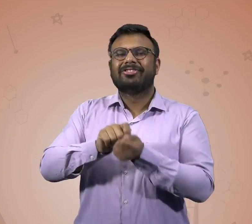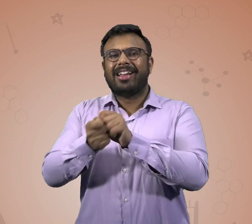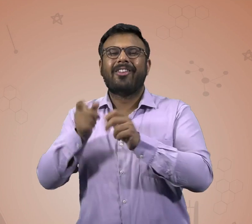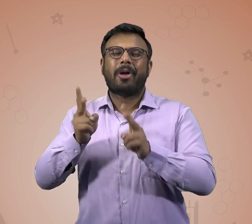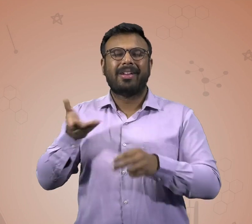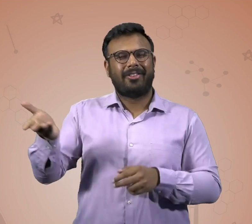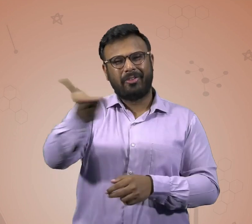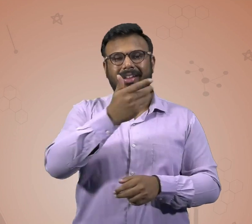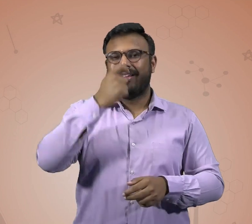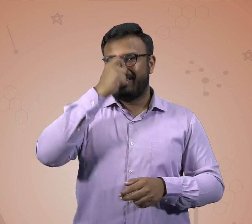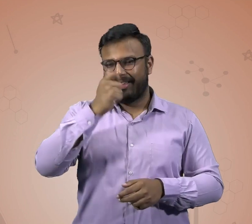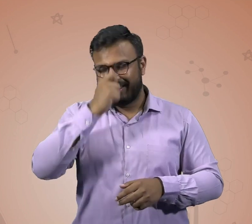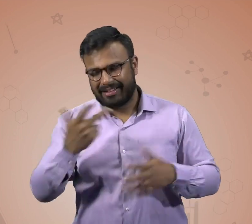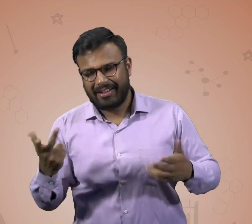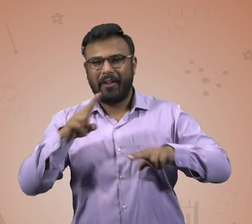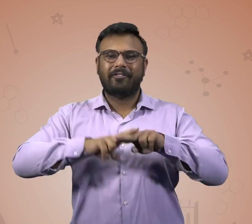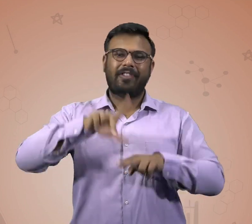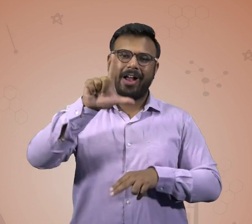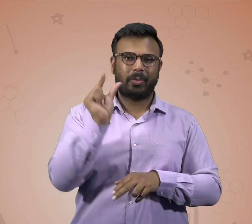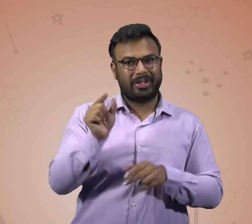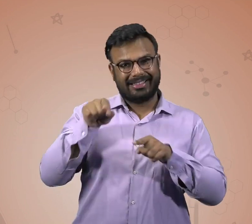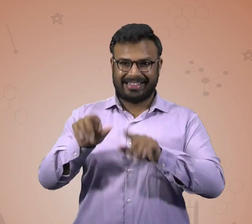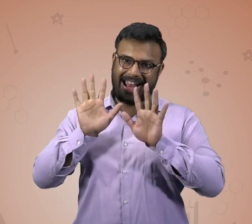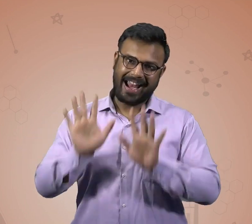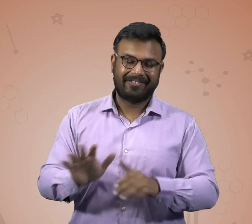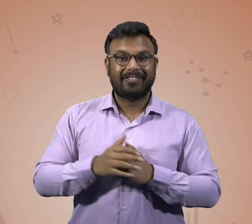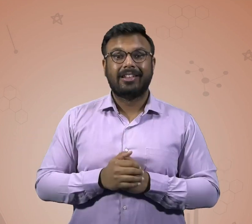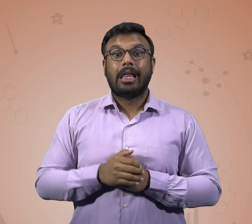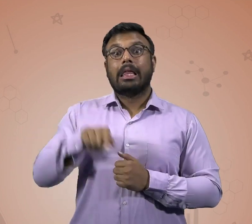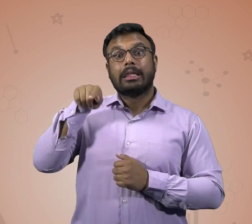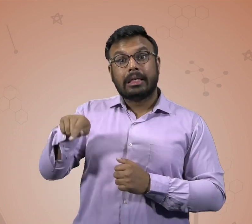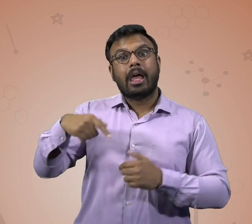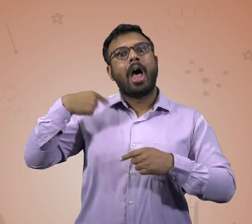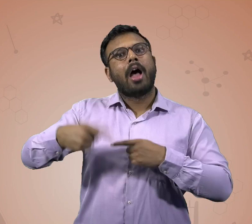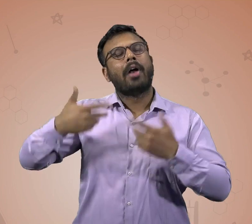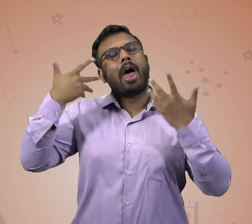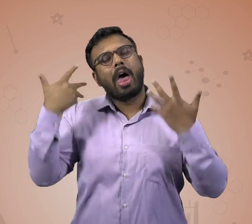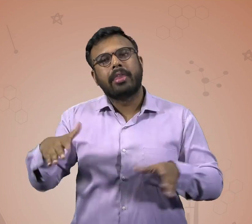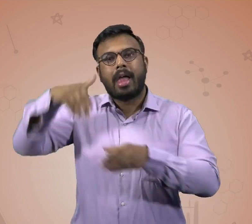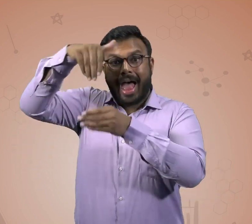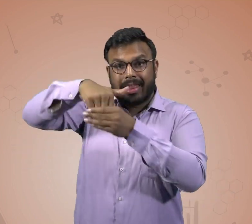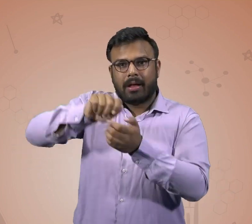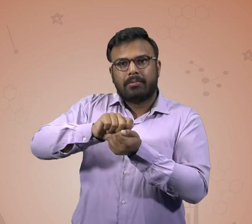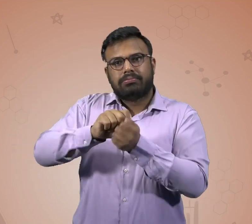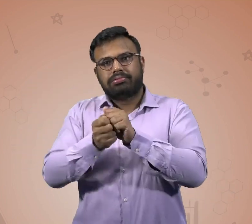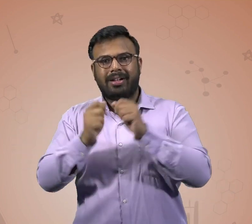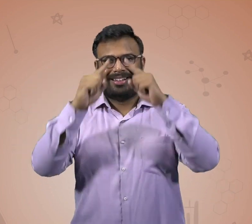example, the common cold and flu virus, keeps mutating from time to time. That is why